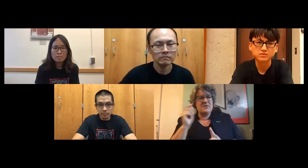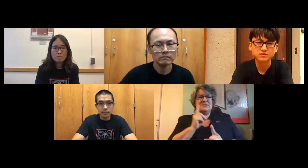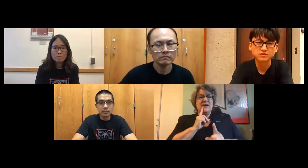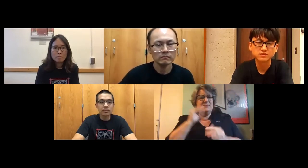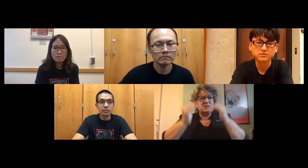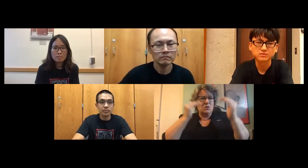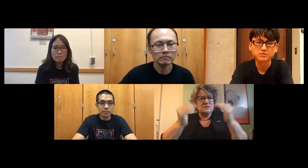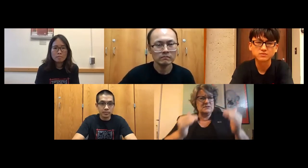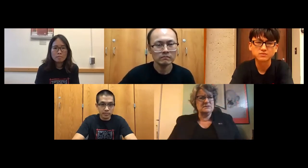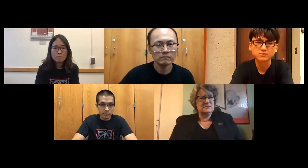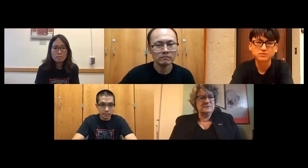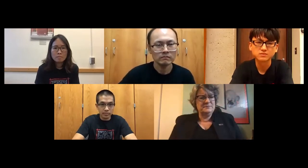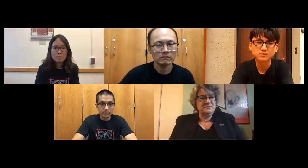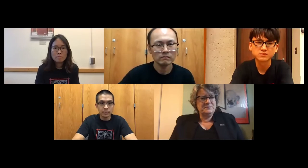deaf adults.